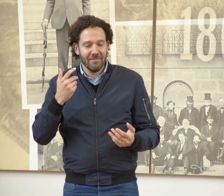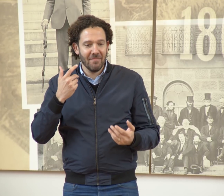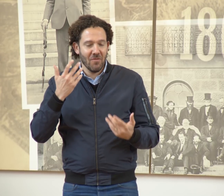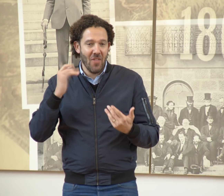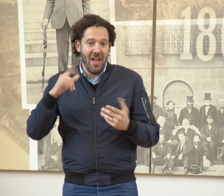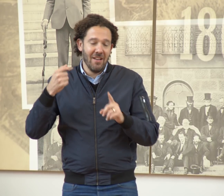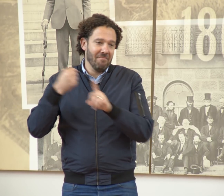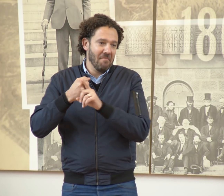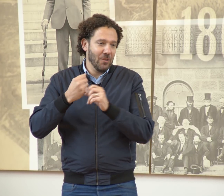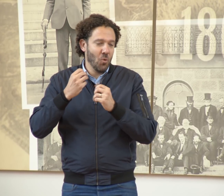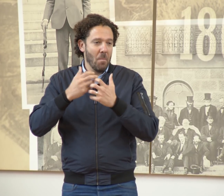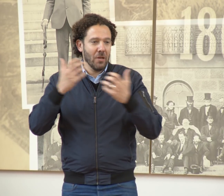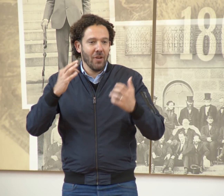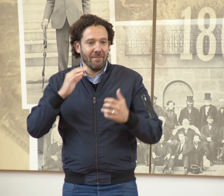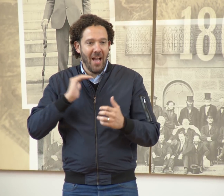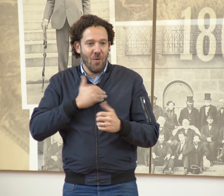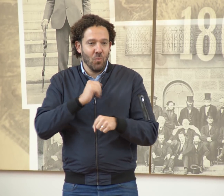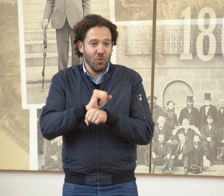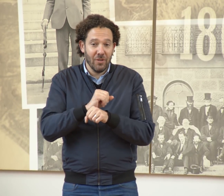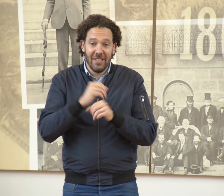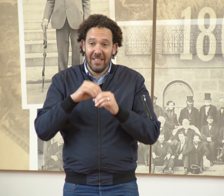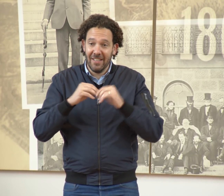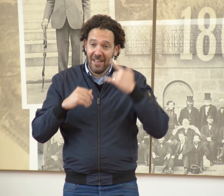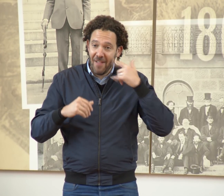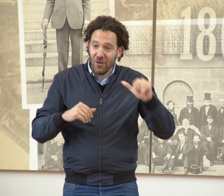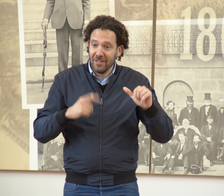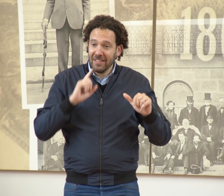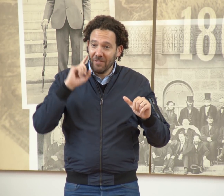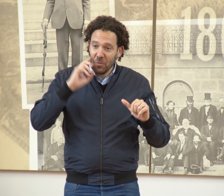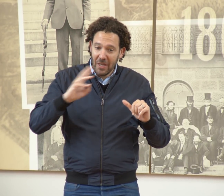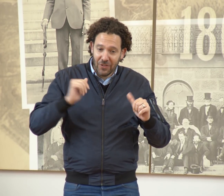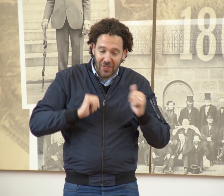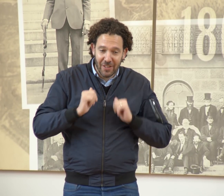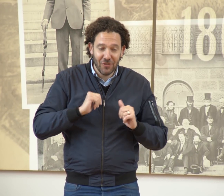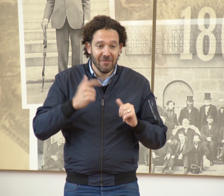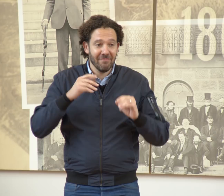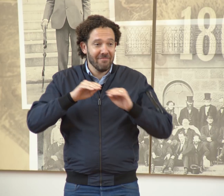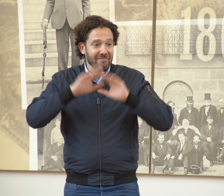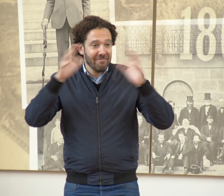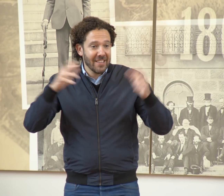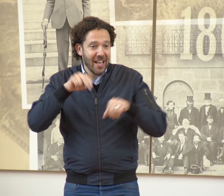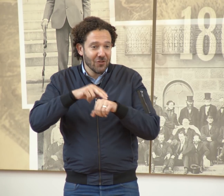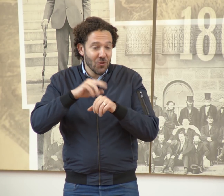him into the world. And so much of our work in California at the Deaf West Theater,